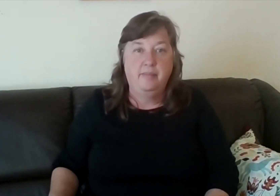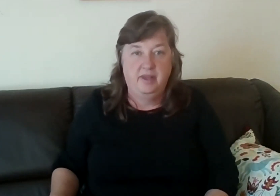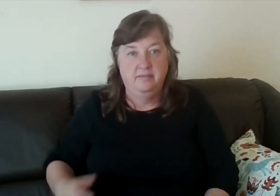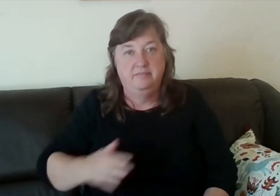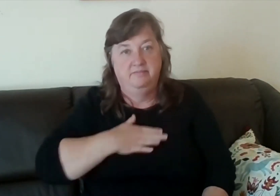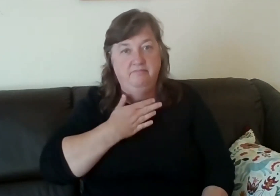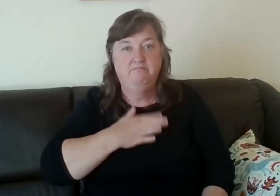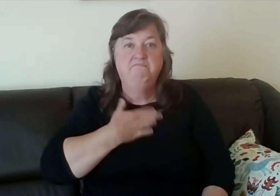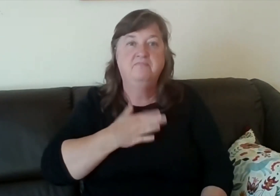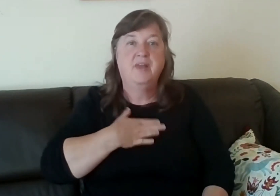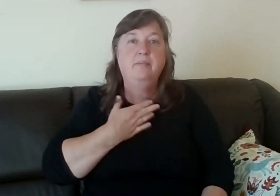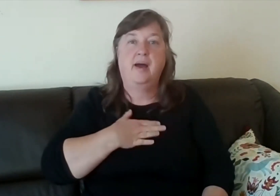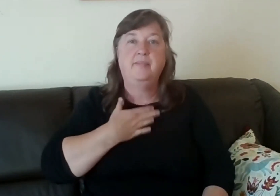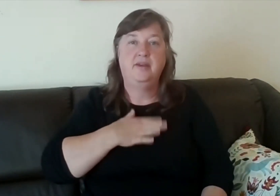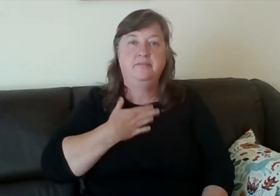happy. I'm happy.